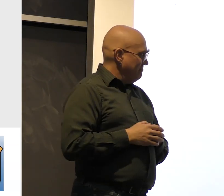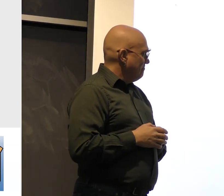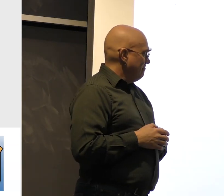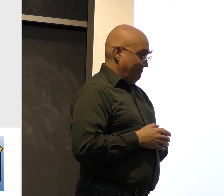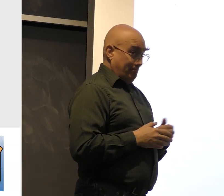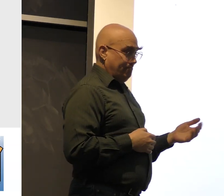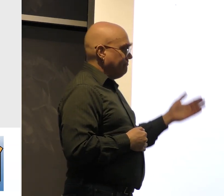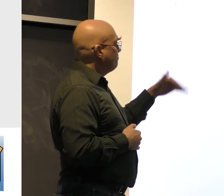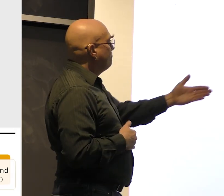together?